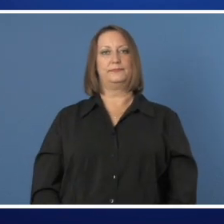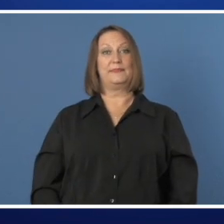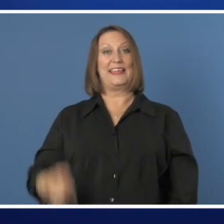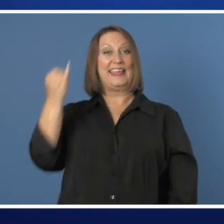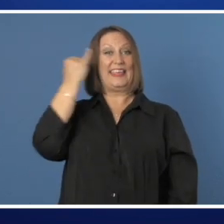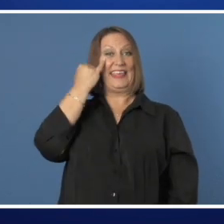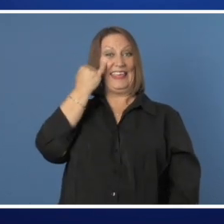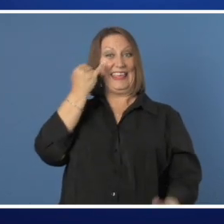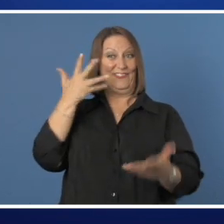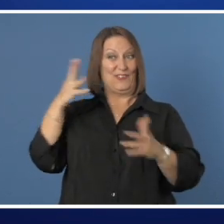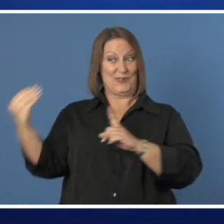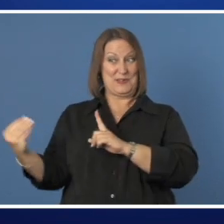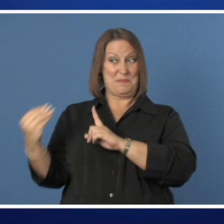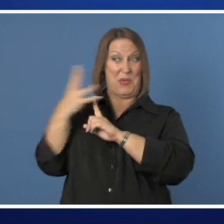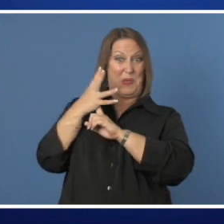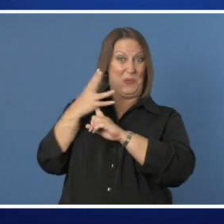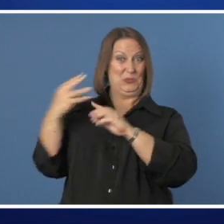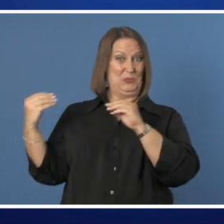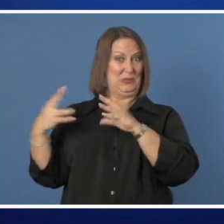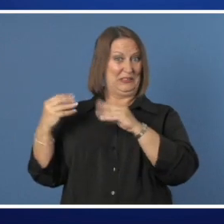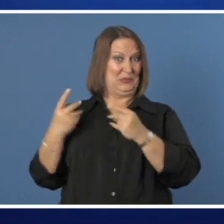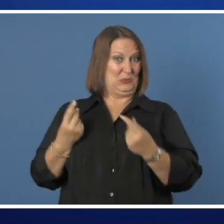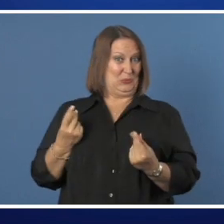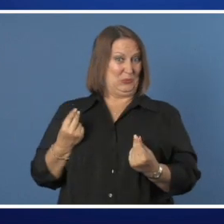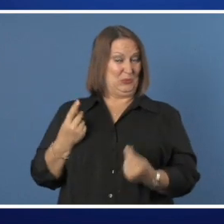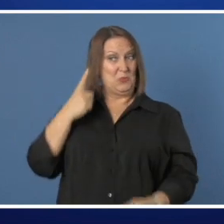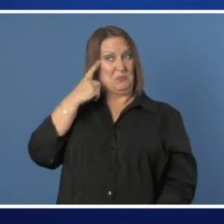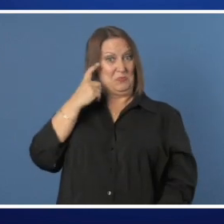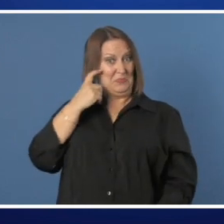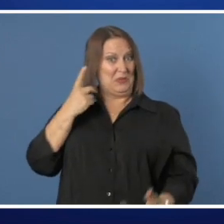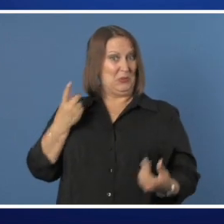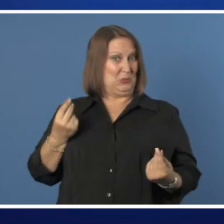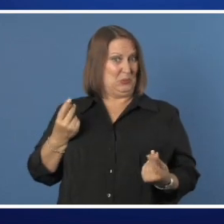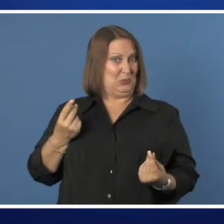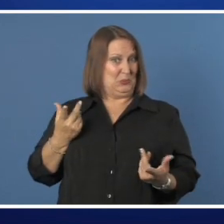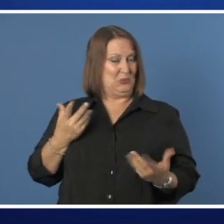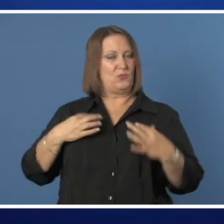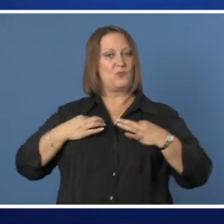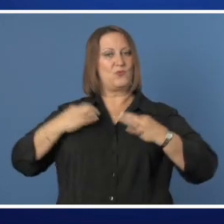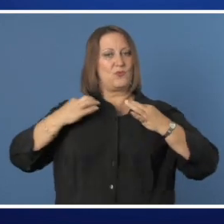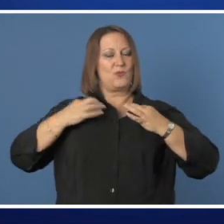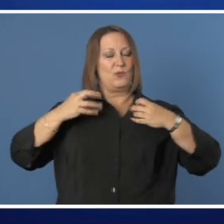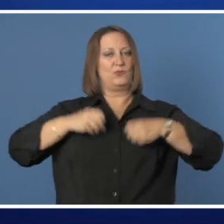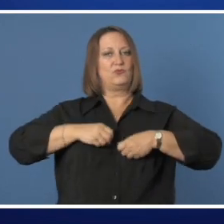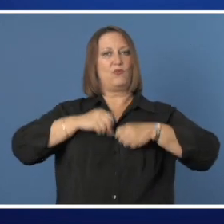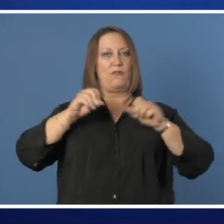If you think you have been exposed to radiation, take off your clothes,